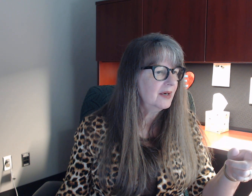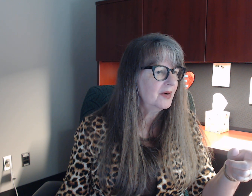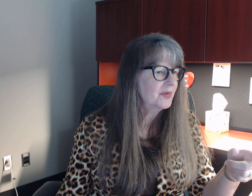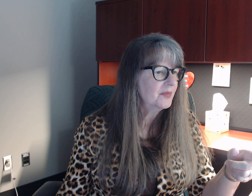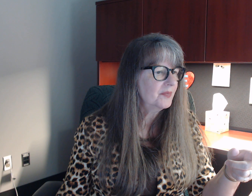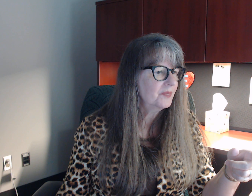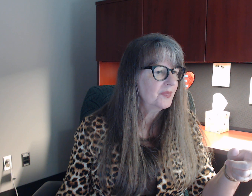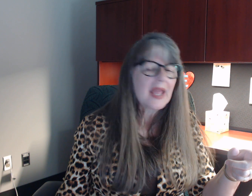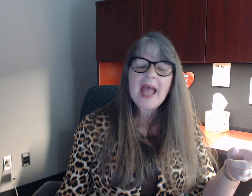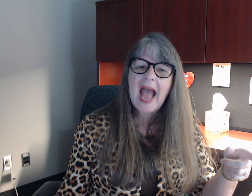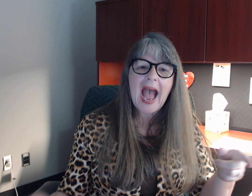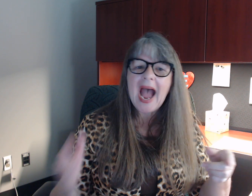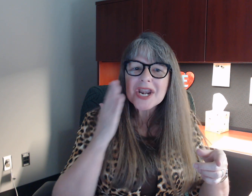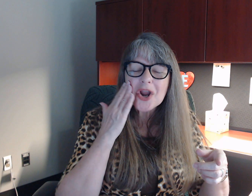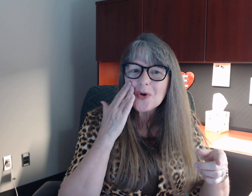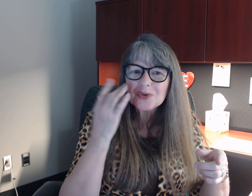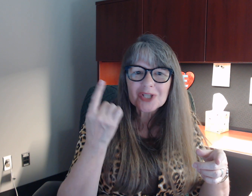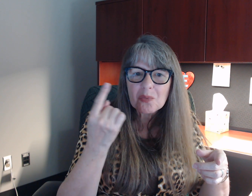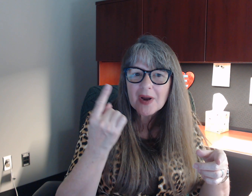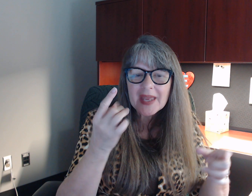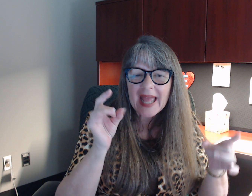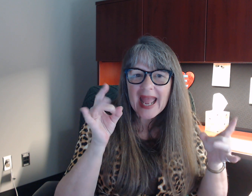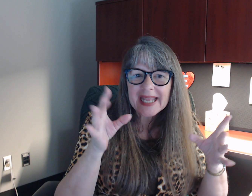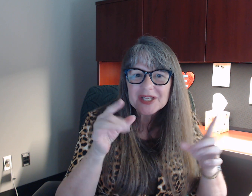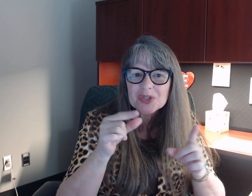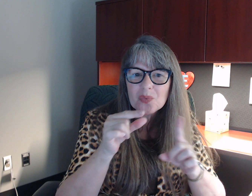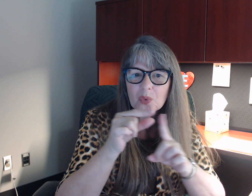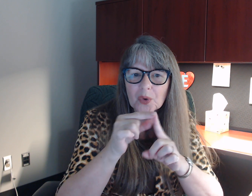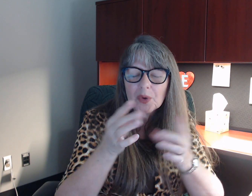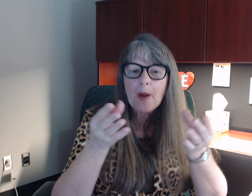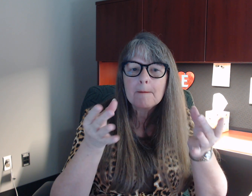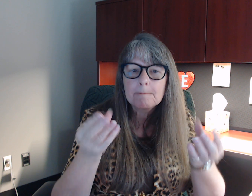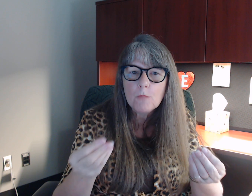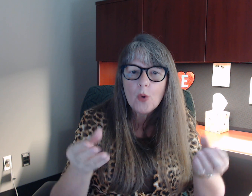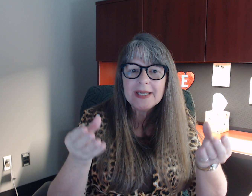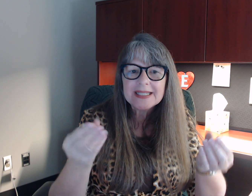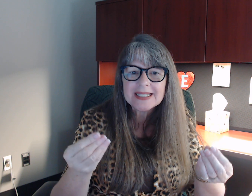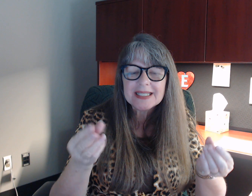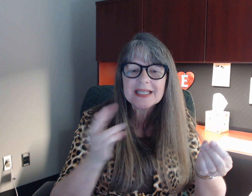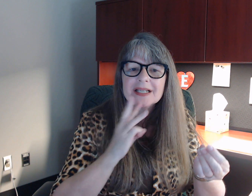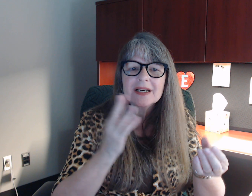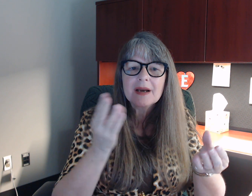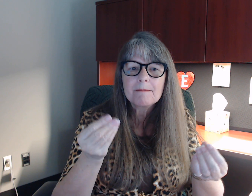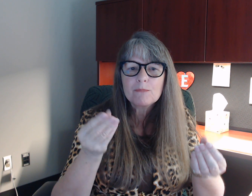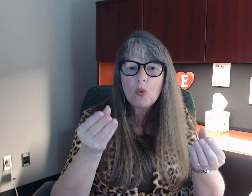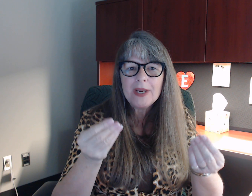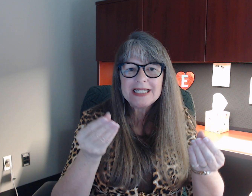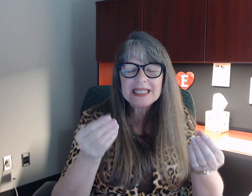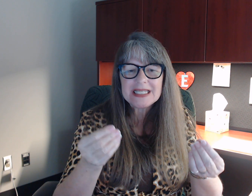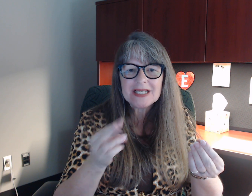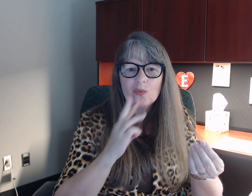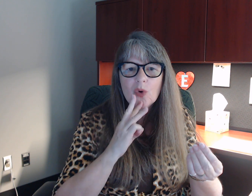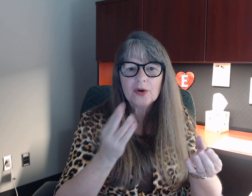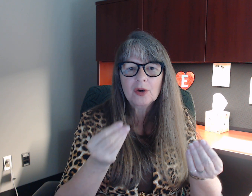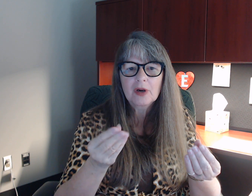Um, I know someone that hates the word moist. Moist water,